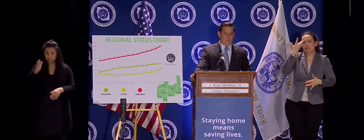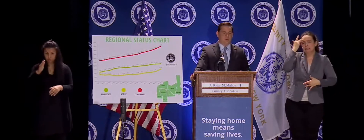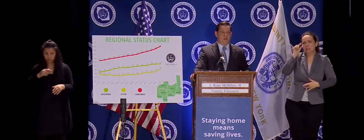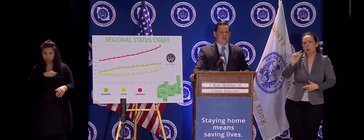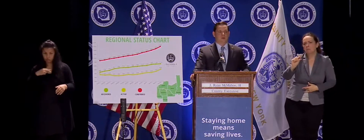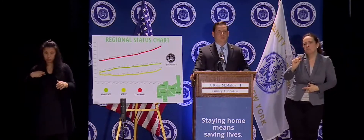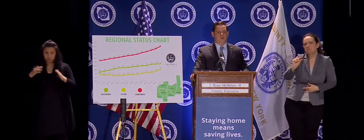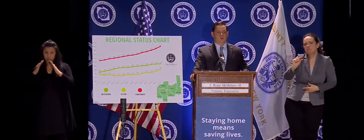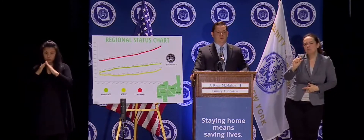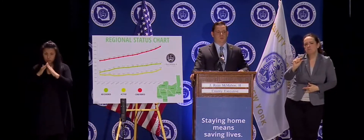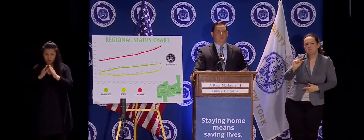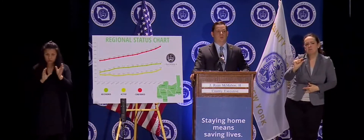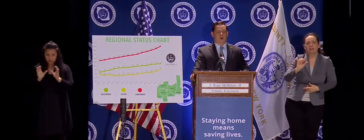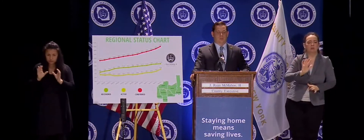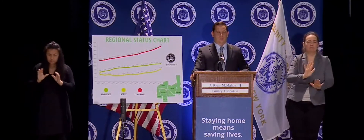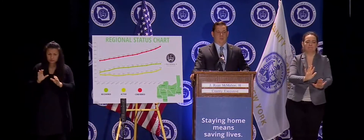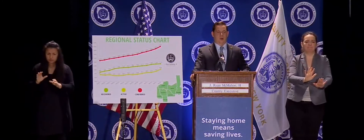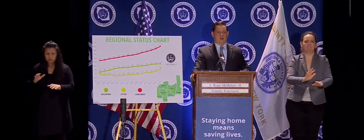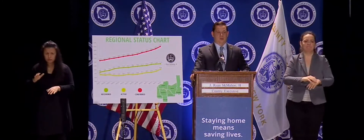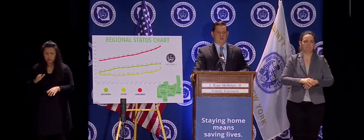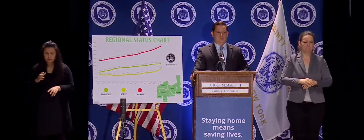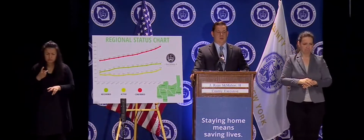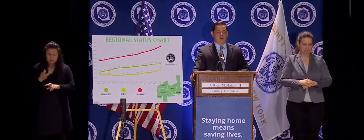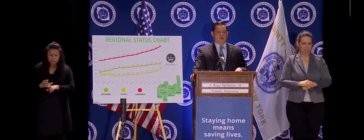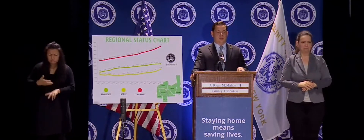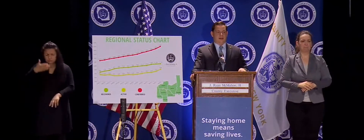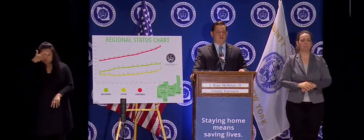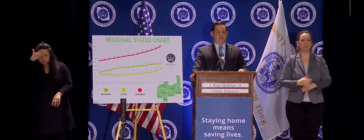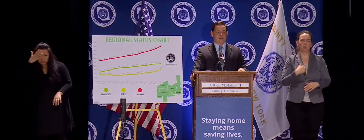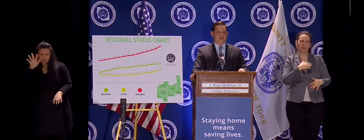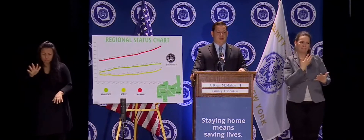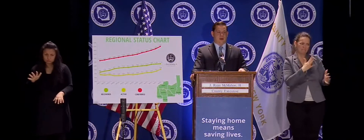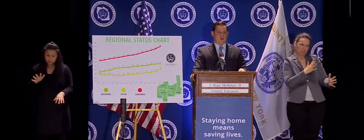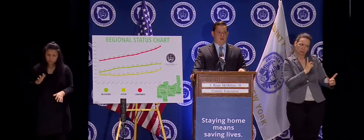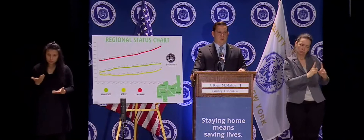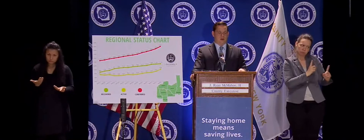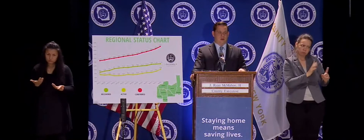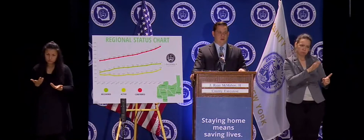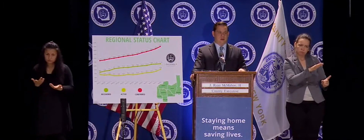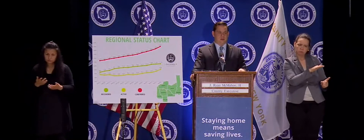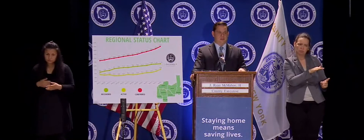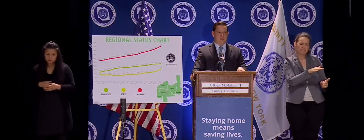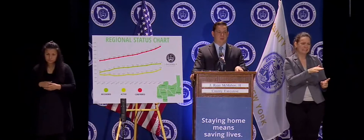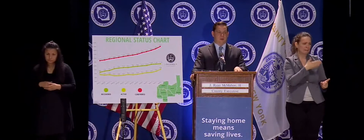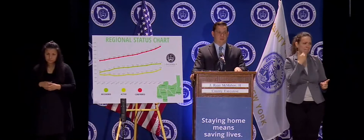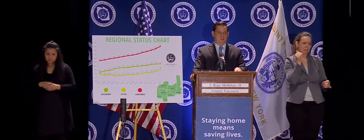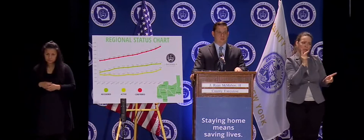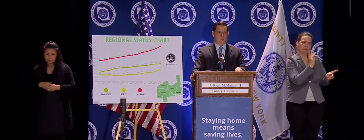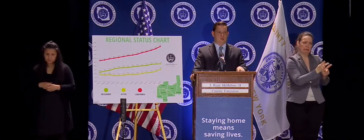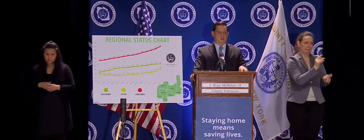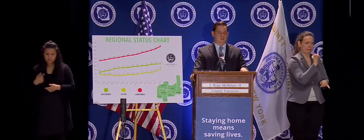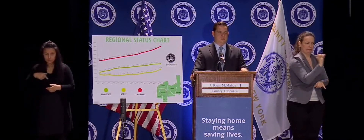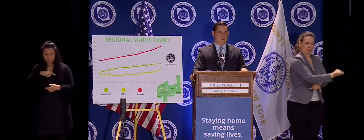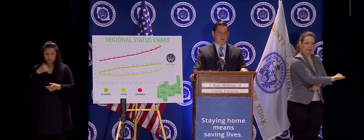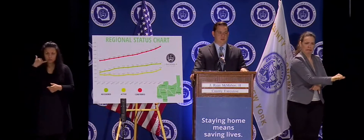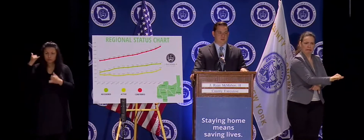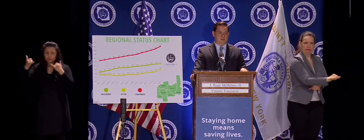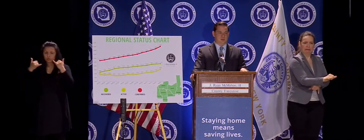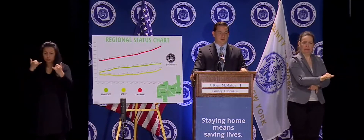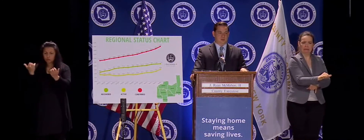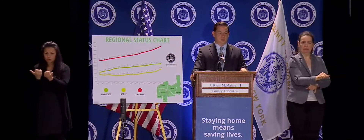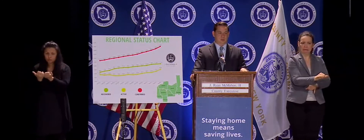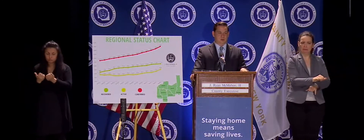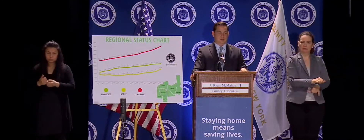we're communicating with those. A couple partners in that space now are stepping up. Some of these